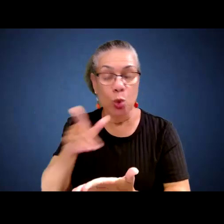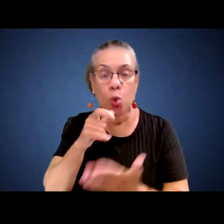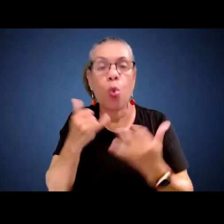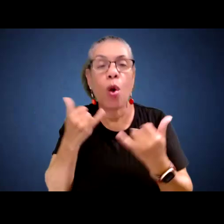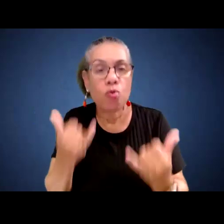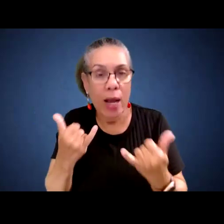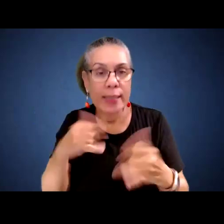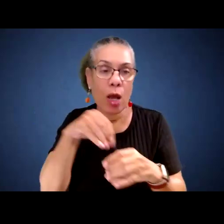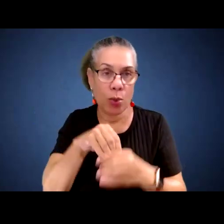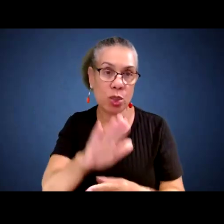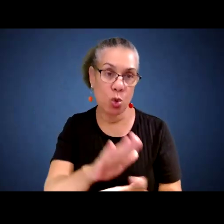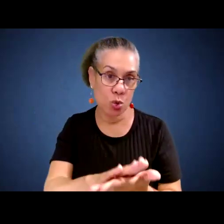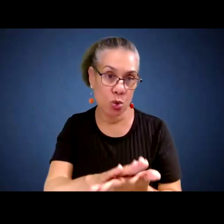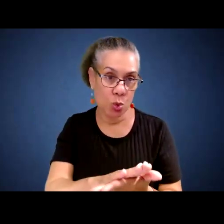school.